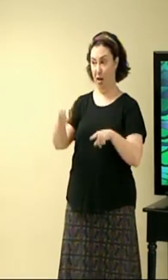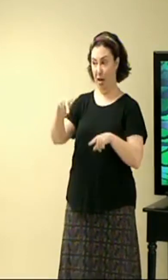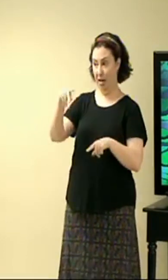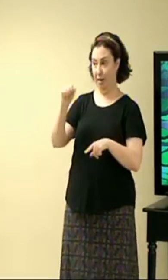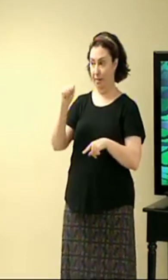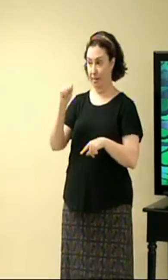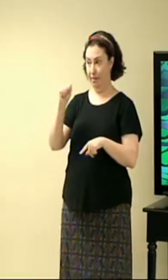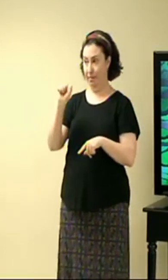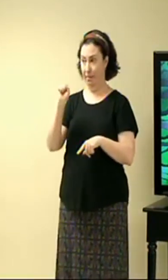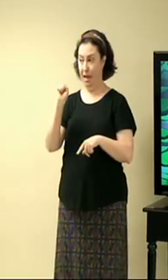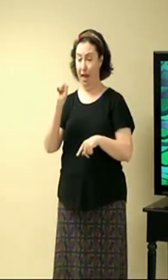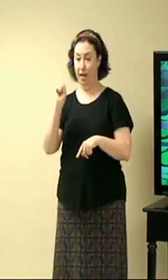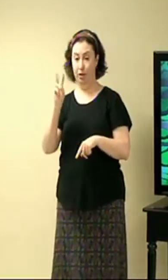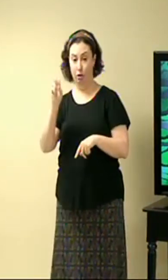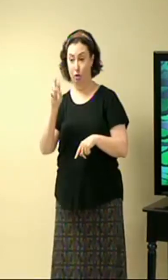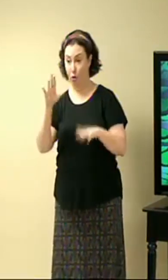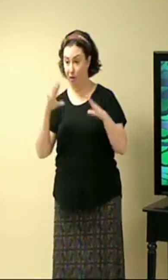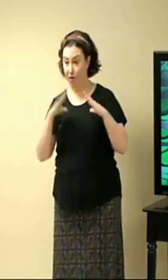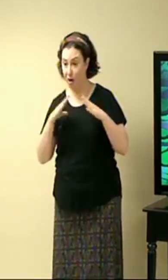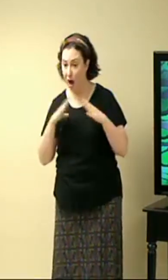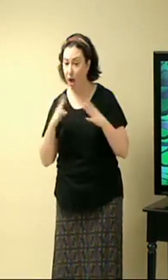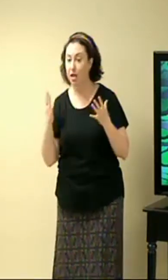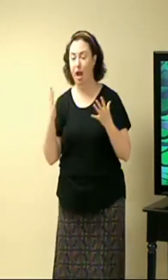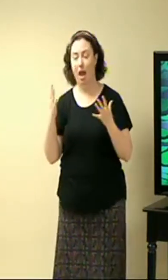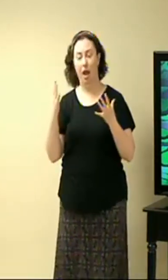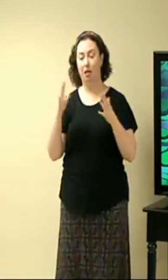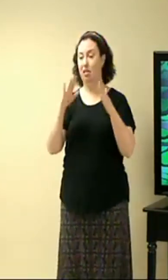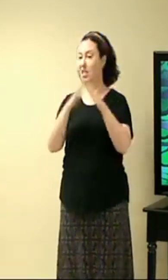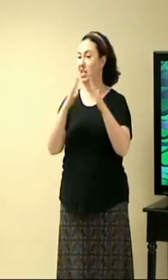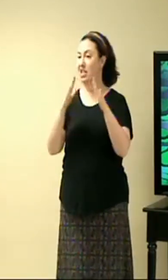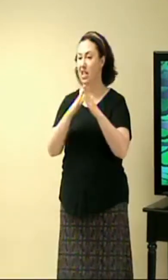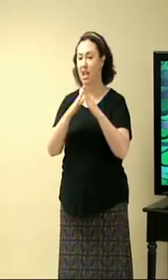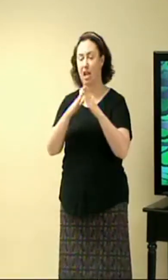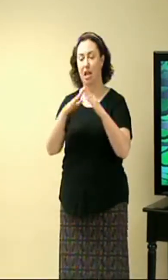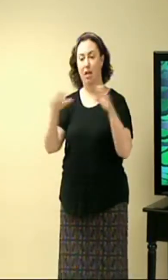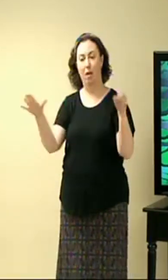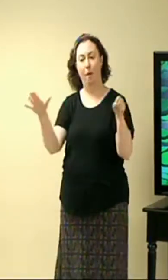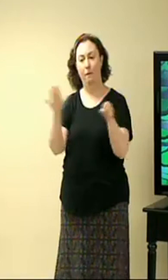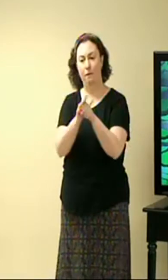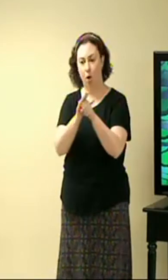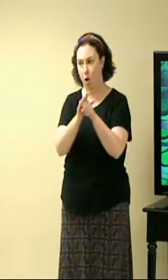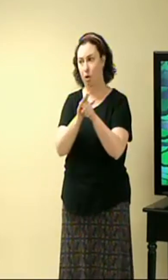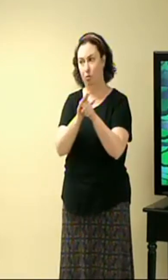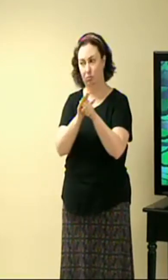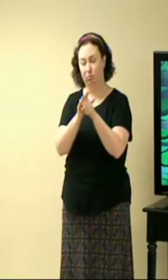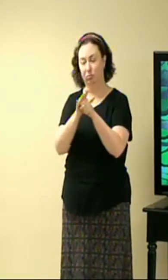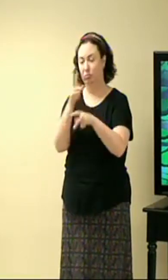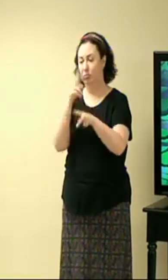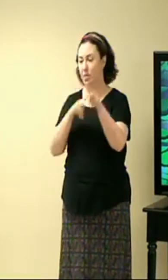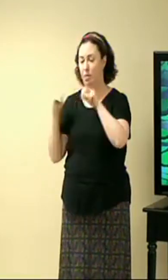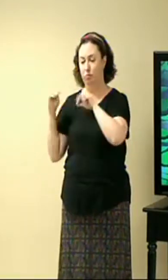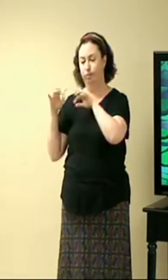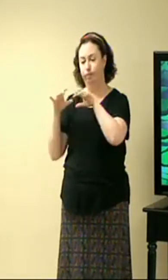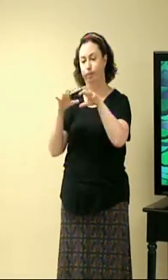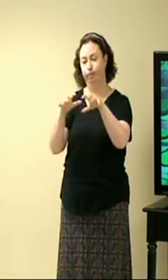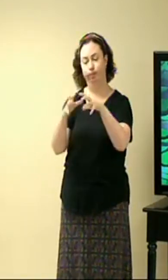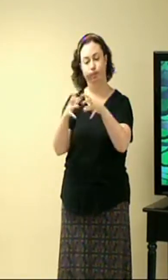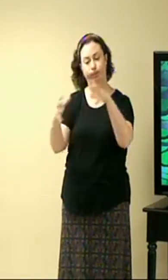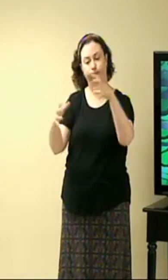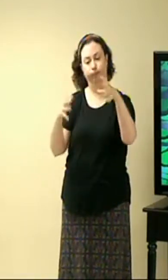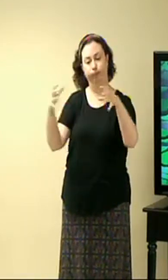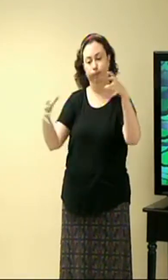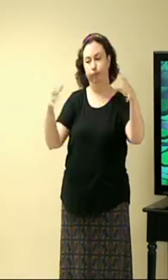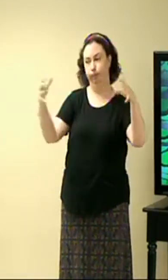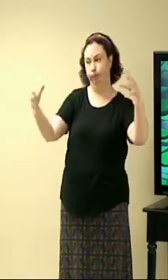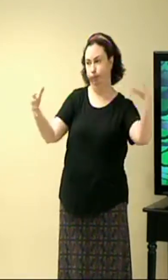order to make money. People would sell things in order to make money. And so Jesus is going into Jerusalem with a bunch of other pilgrims, and he